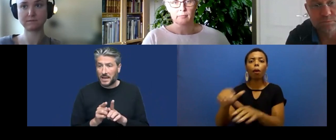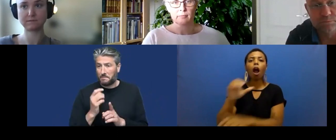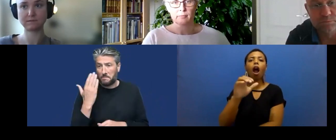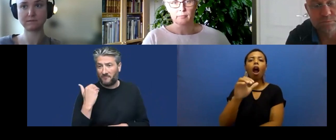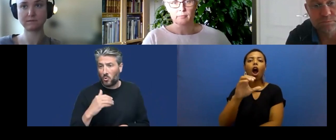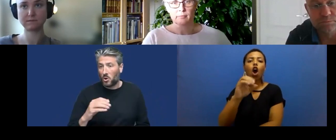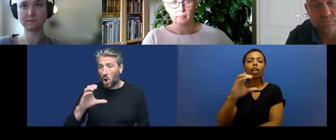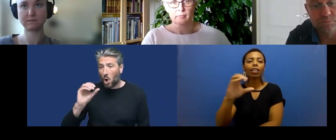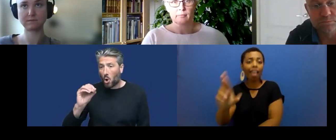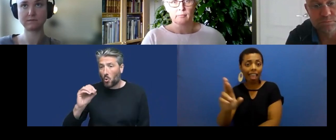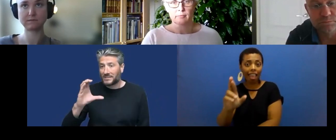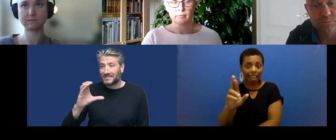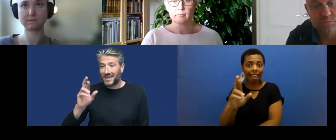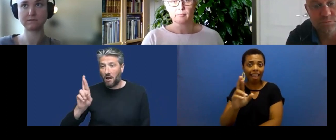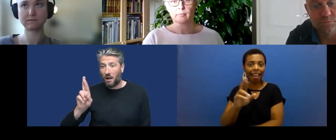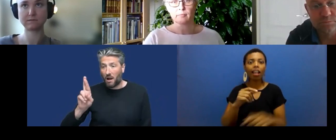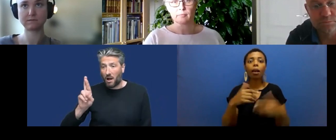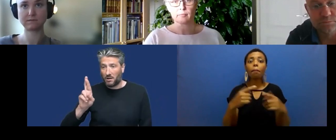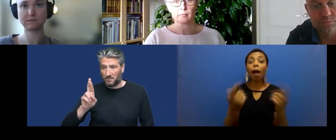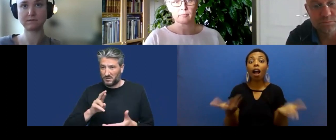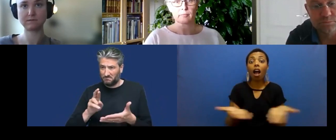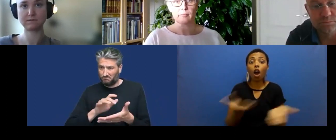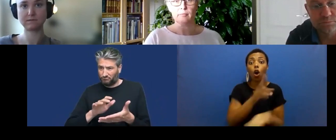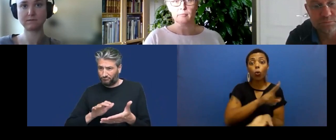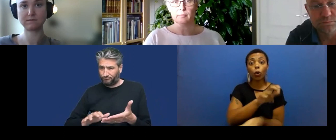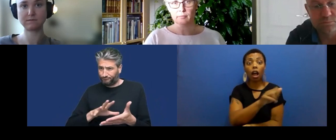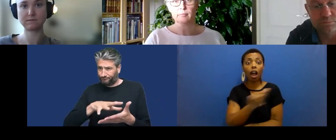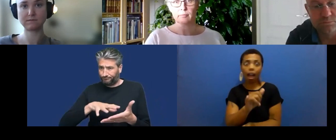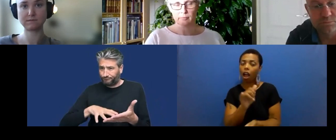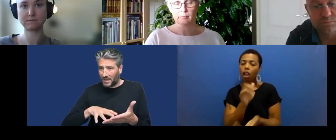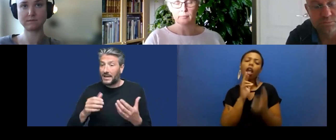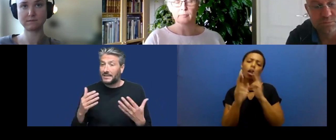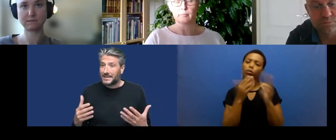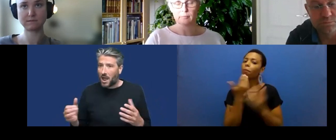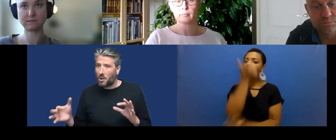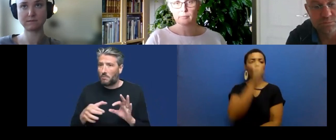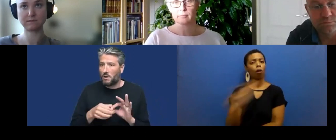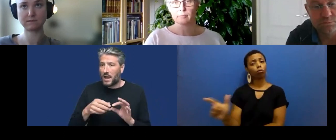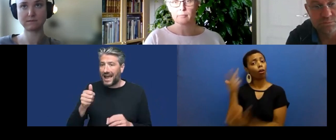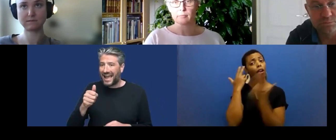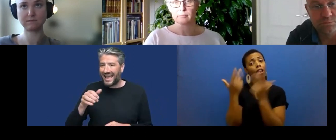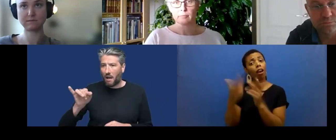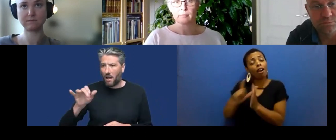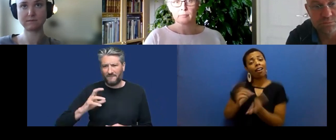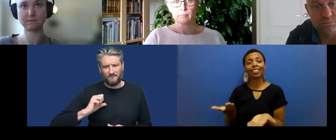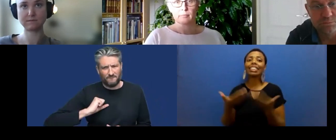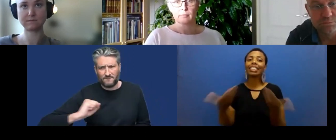using artificial intelligence, and the results are much better and faster. And